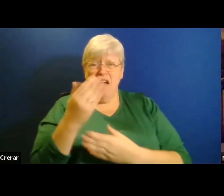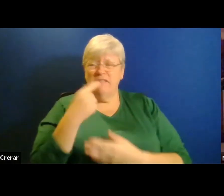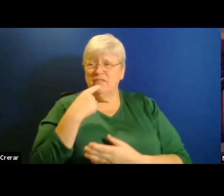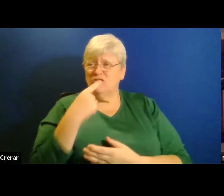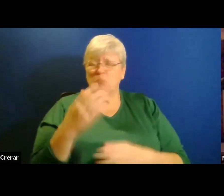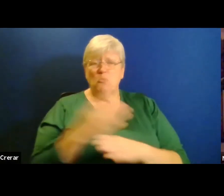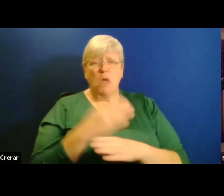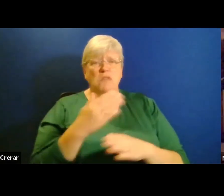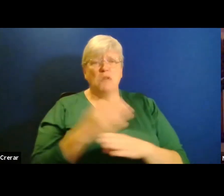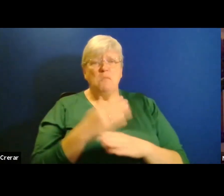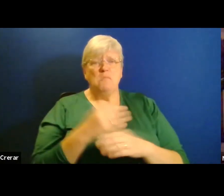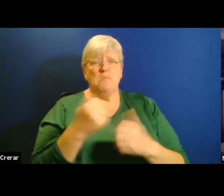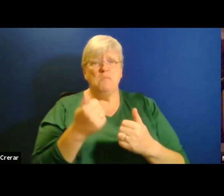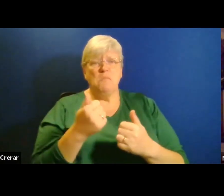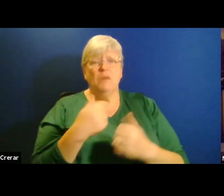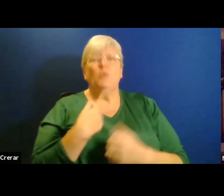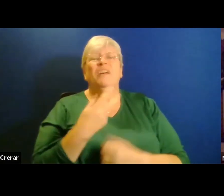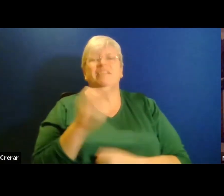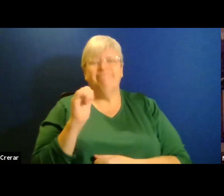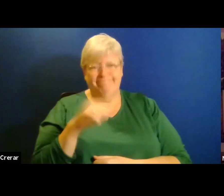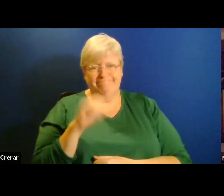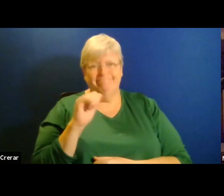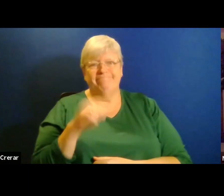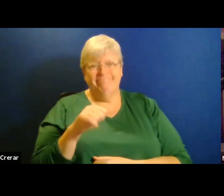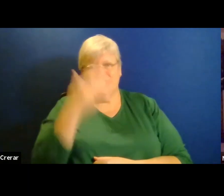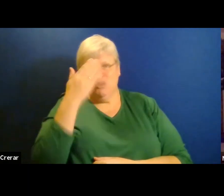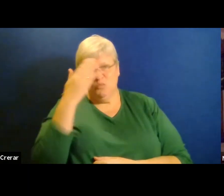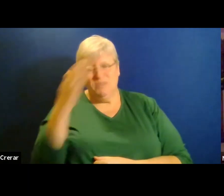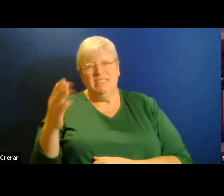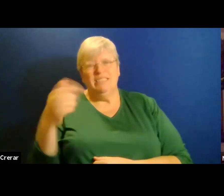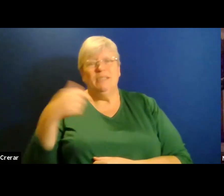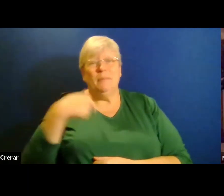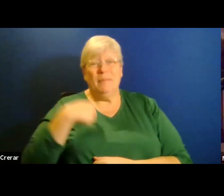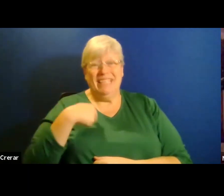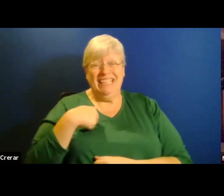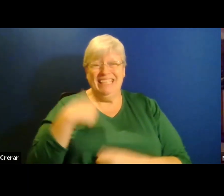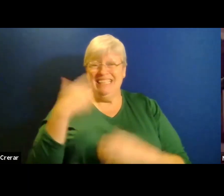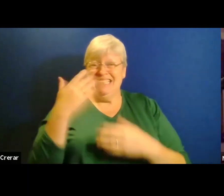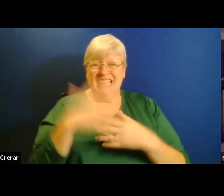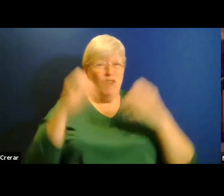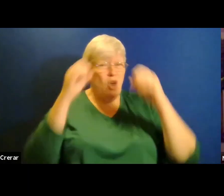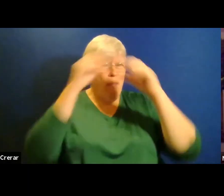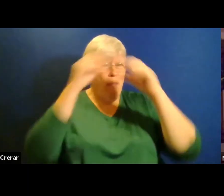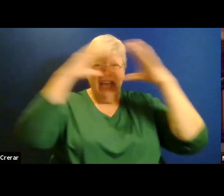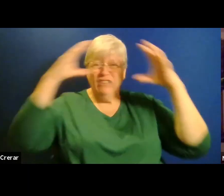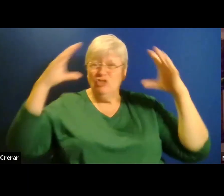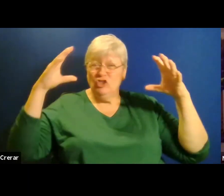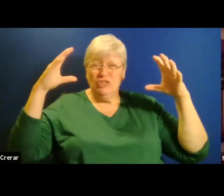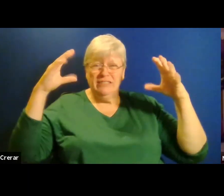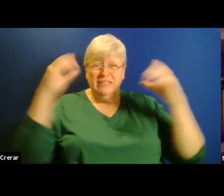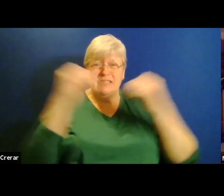practically. We nodded respectfully, me never imagining that what the badger